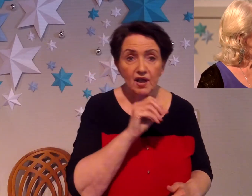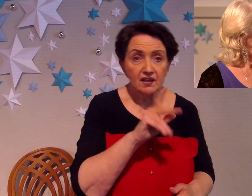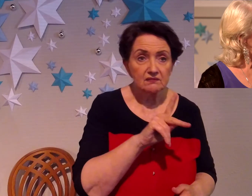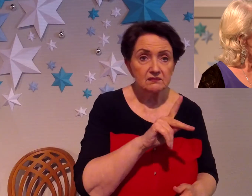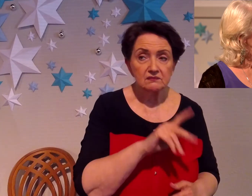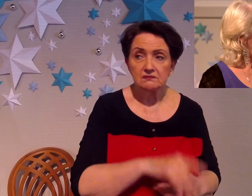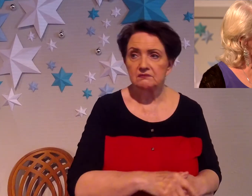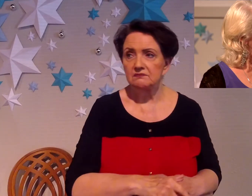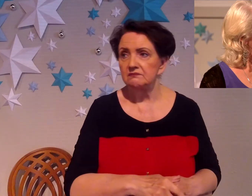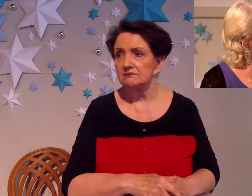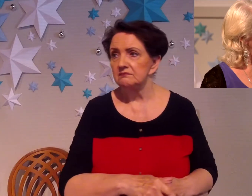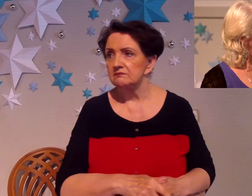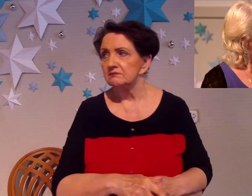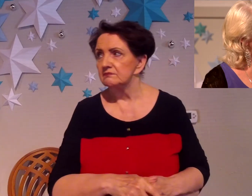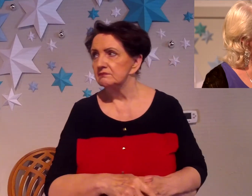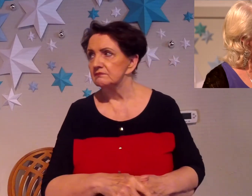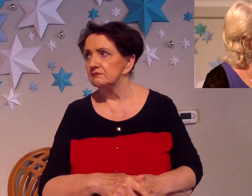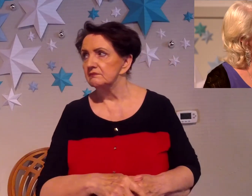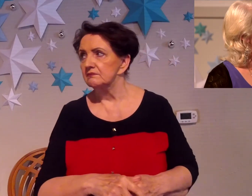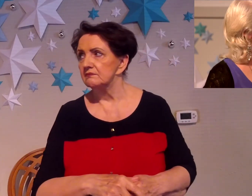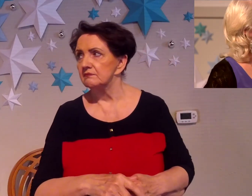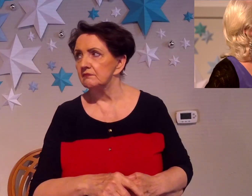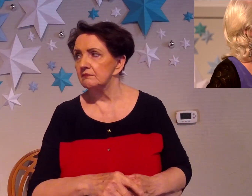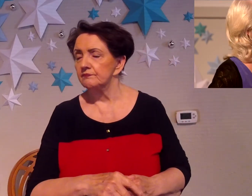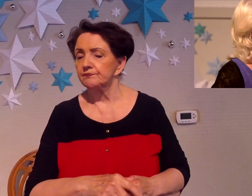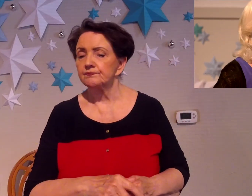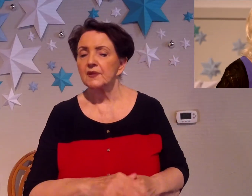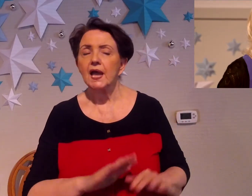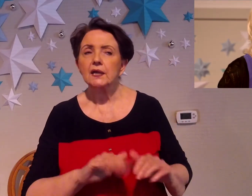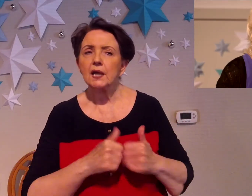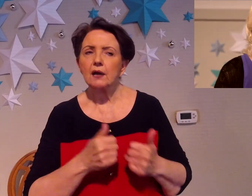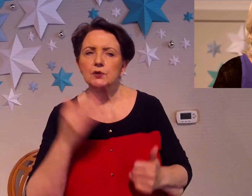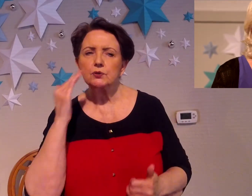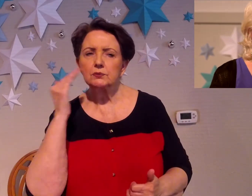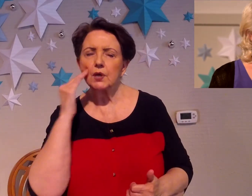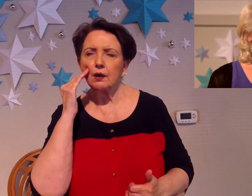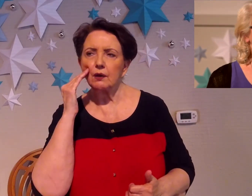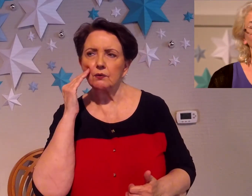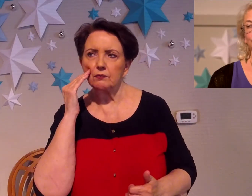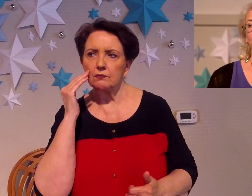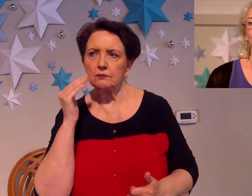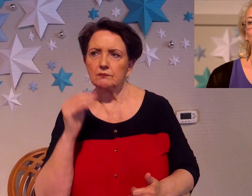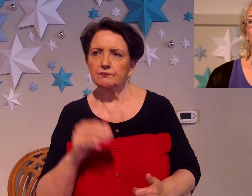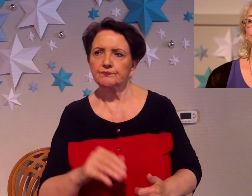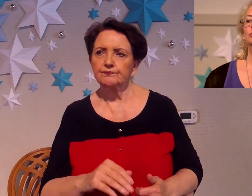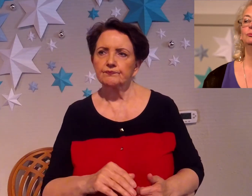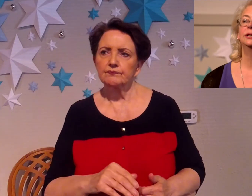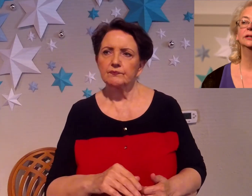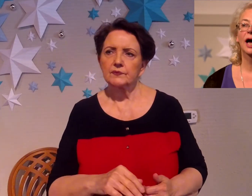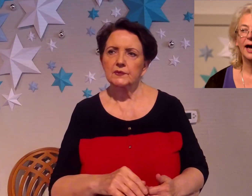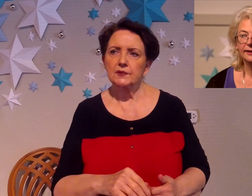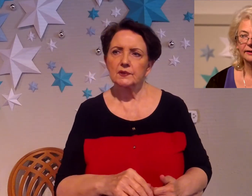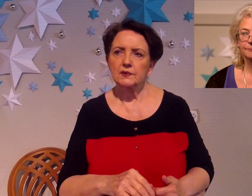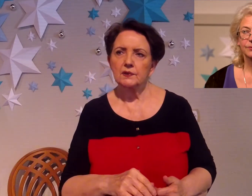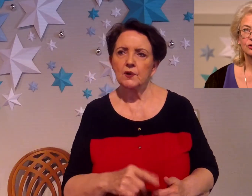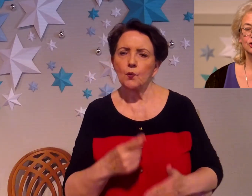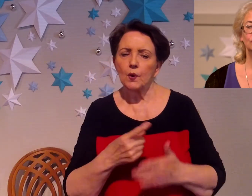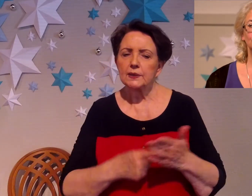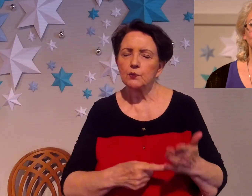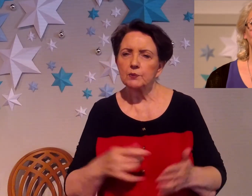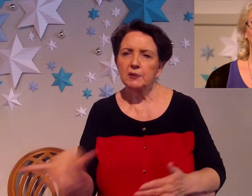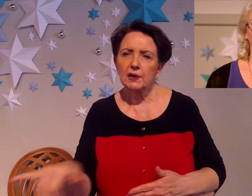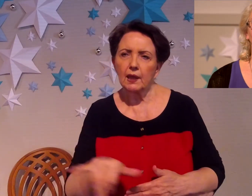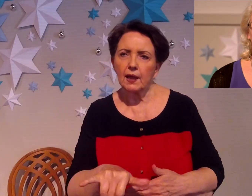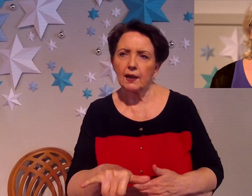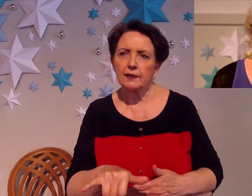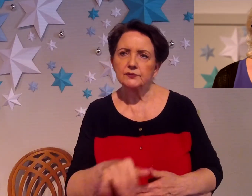you see this categorical imperative? And how do we know what it would be like